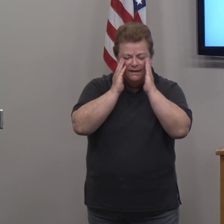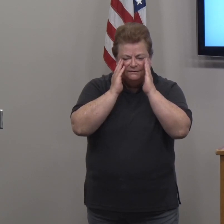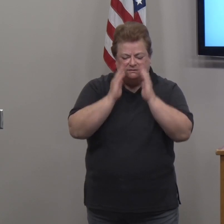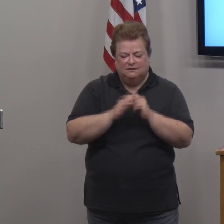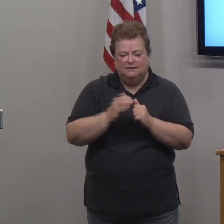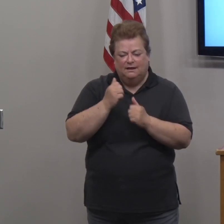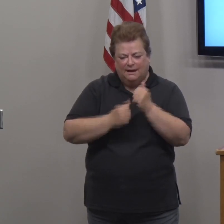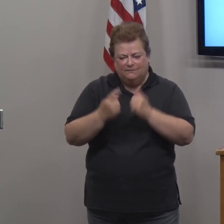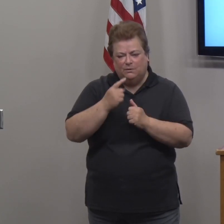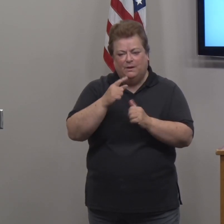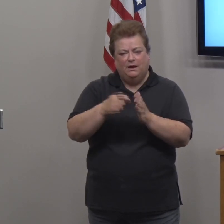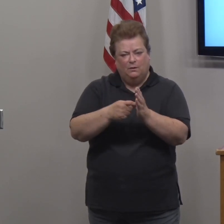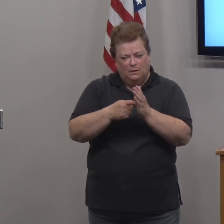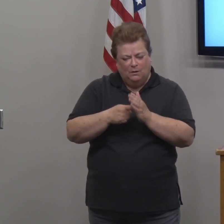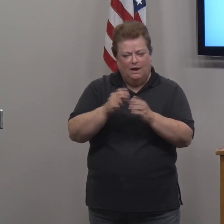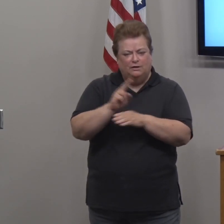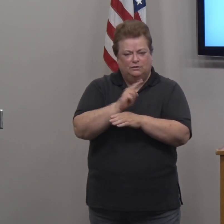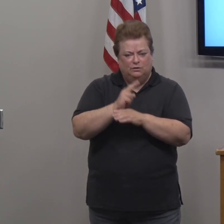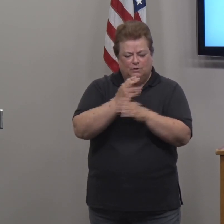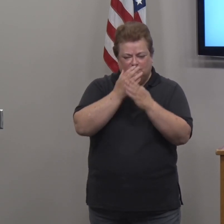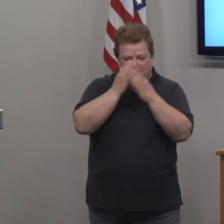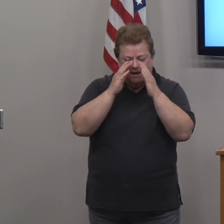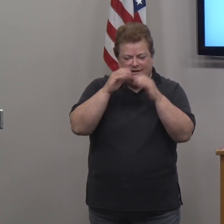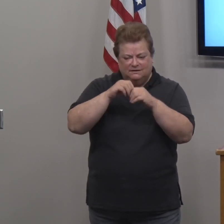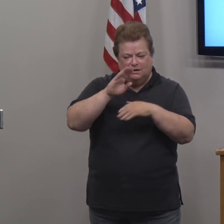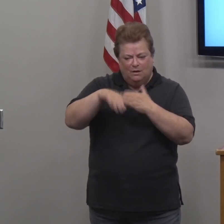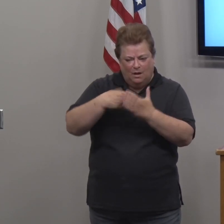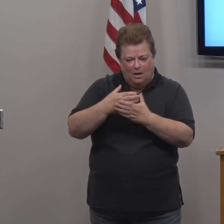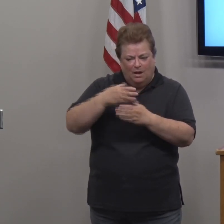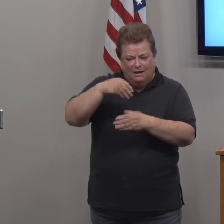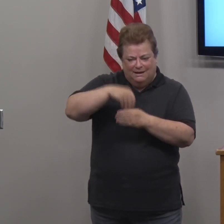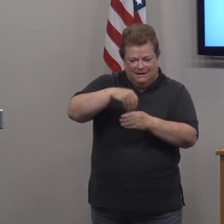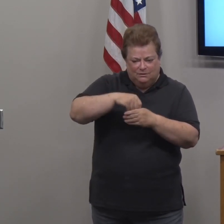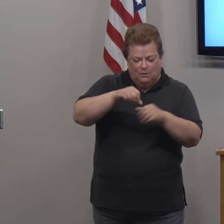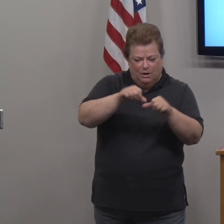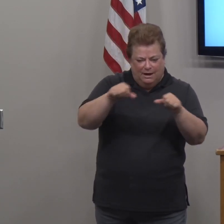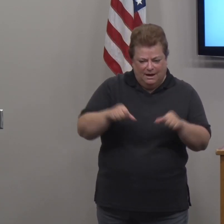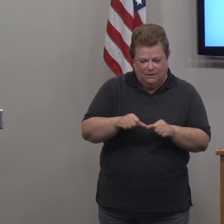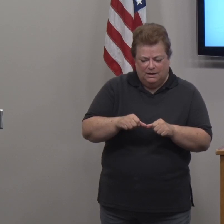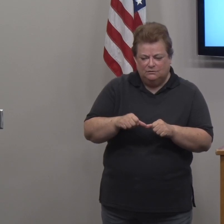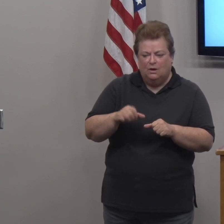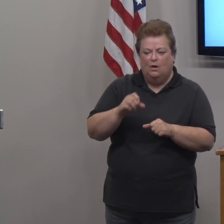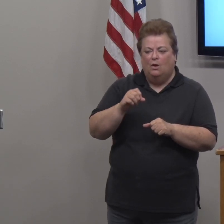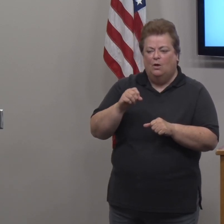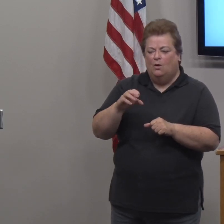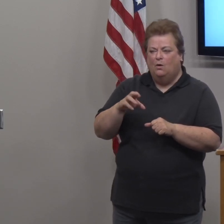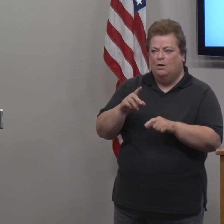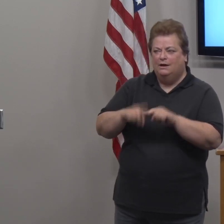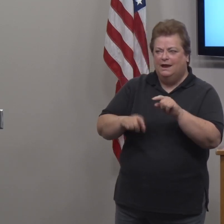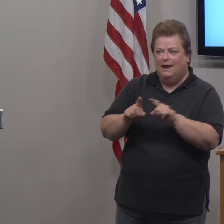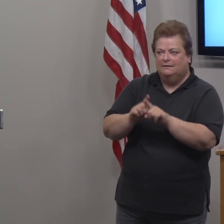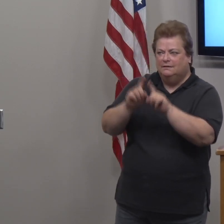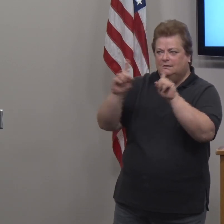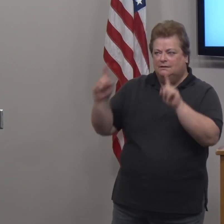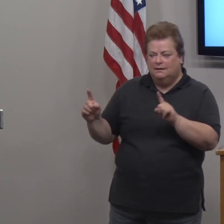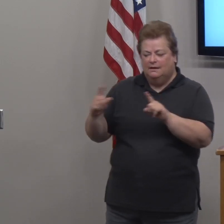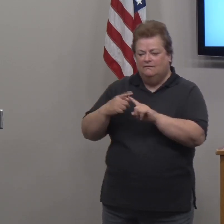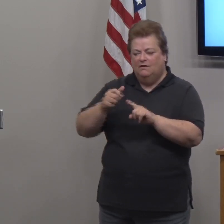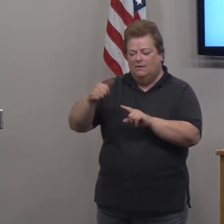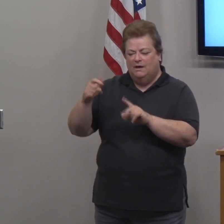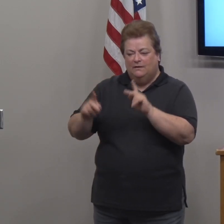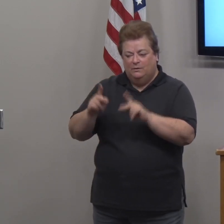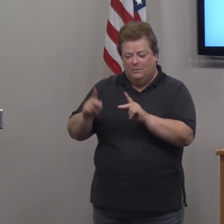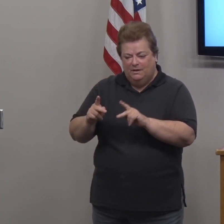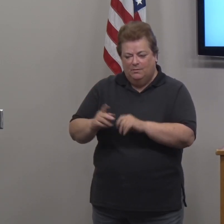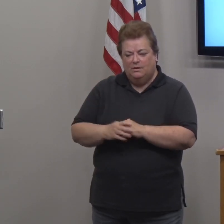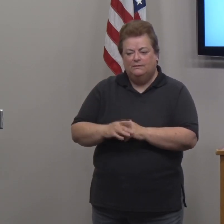is required to wear a mask in all indoor areas open to the public when unable to maintain physical distancing of at least 6 feet from